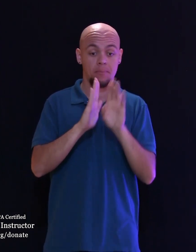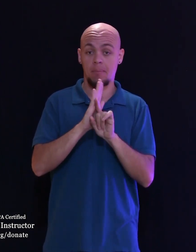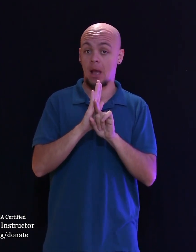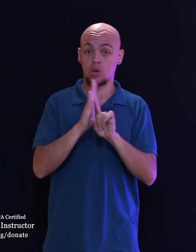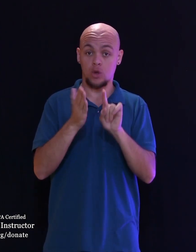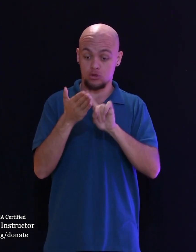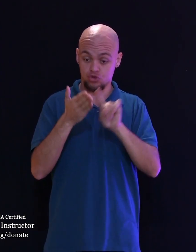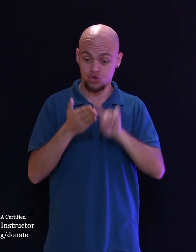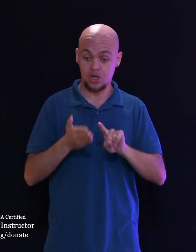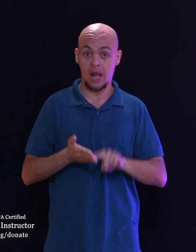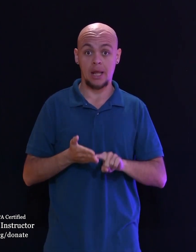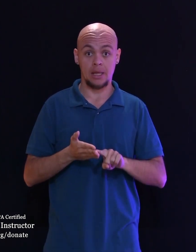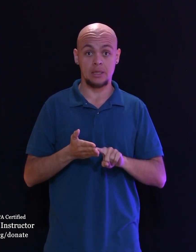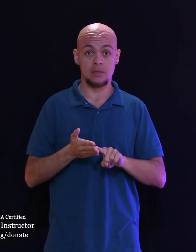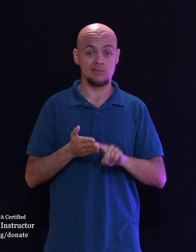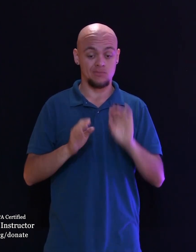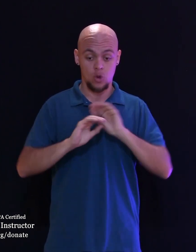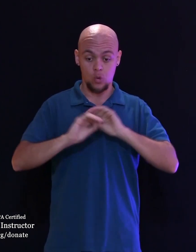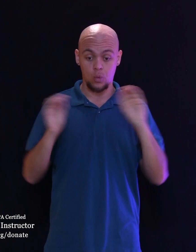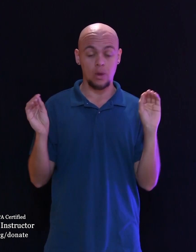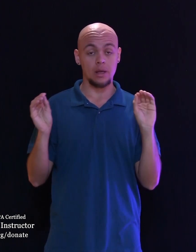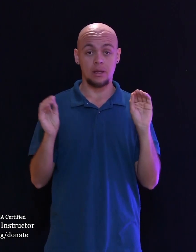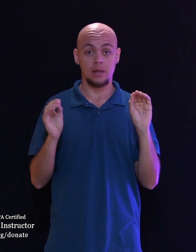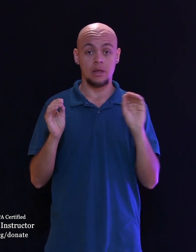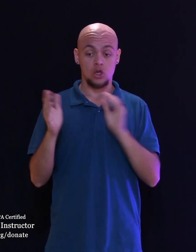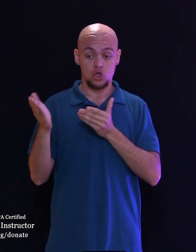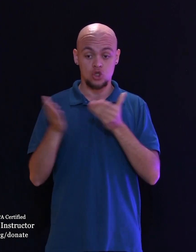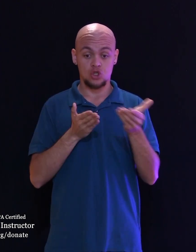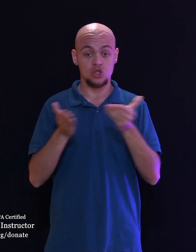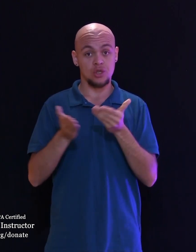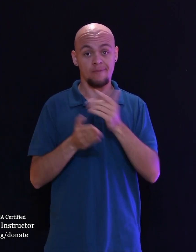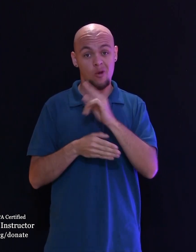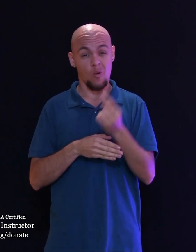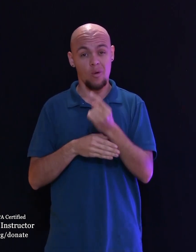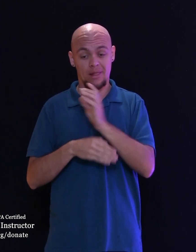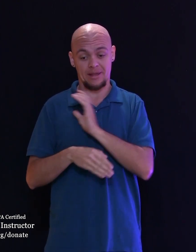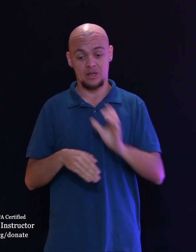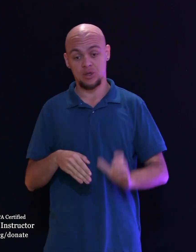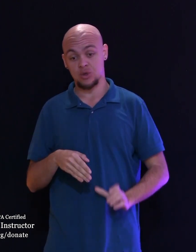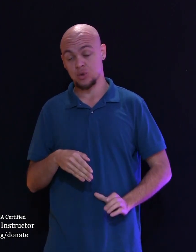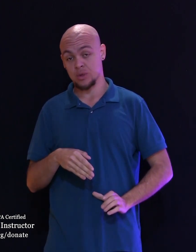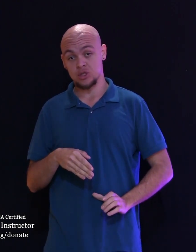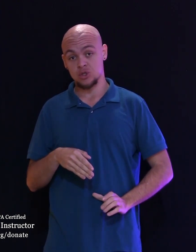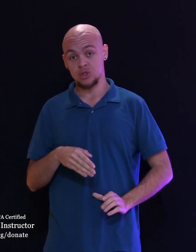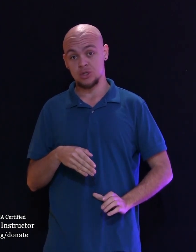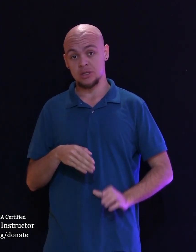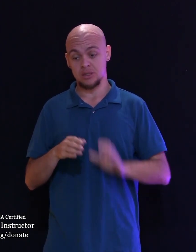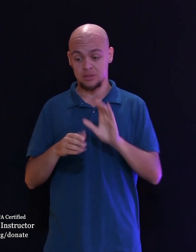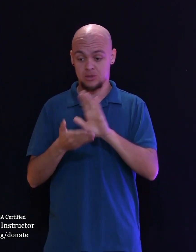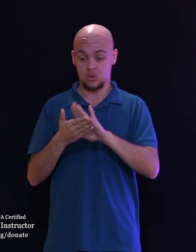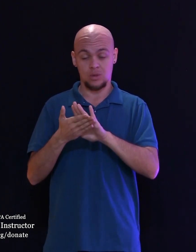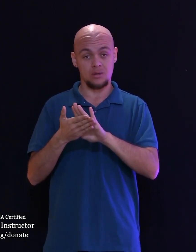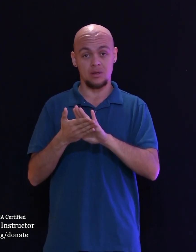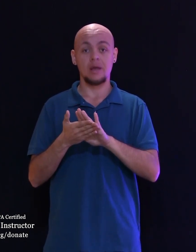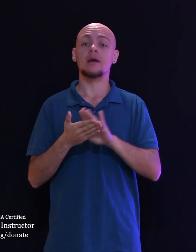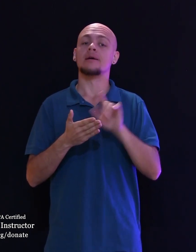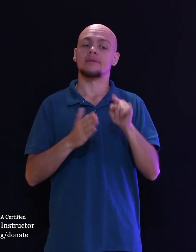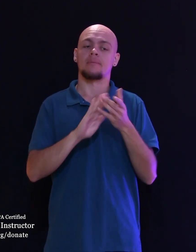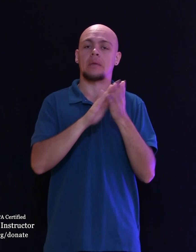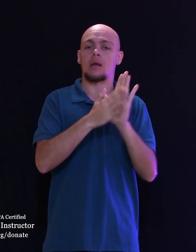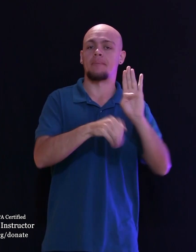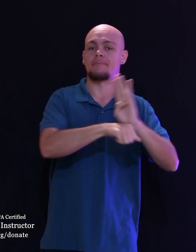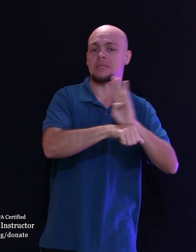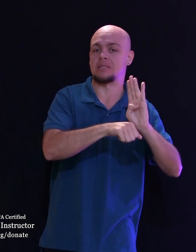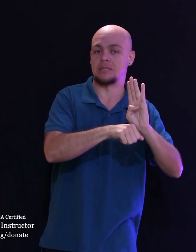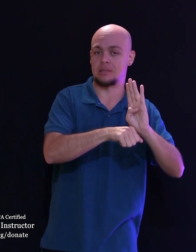check, or if you're not just exclusively serving the Christian community within your preschool, now you're a business. You have to be non-discriminatory.